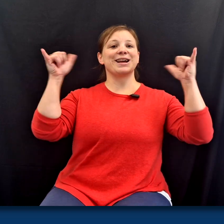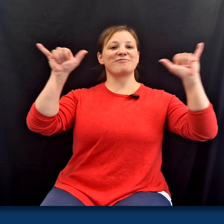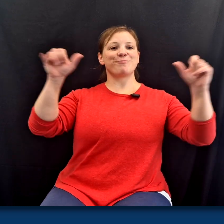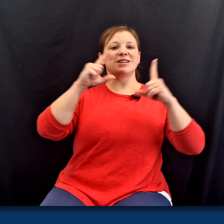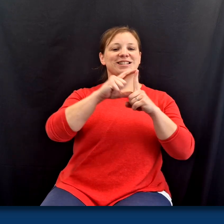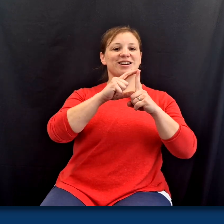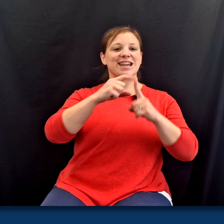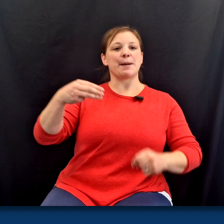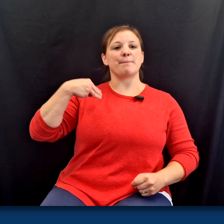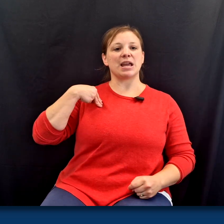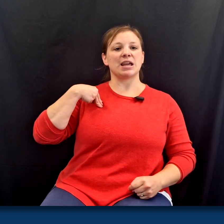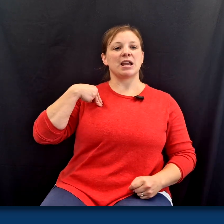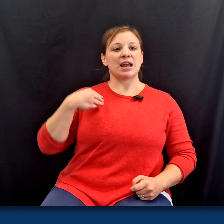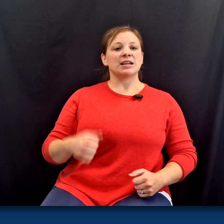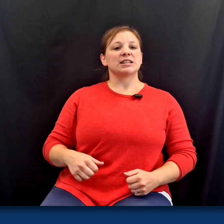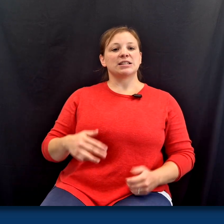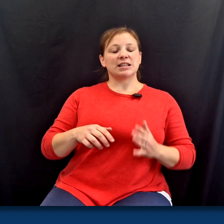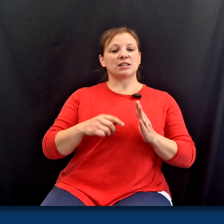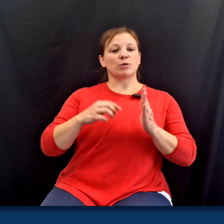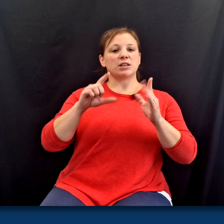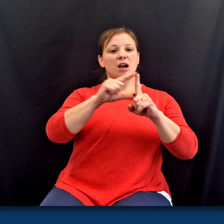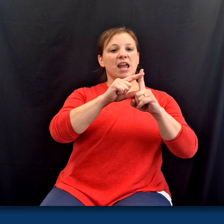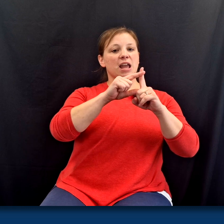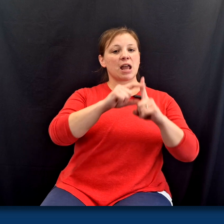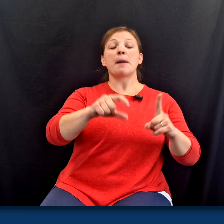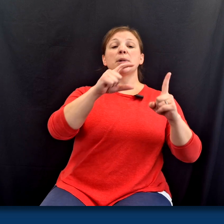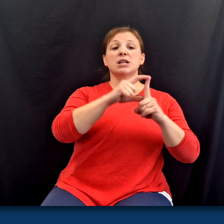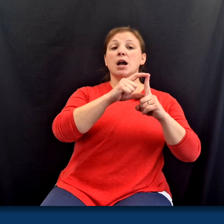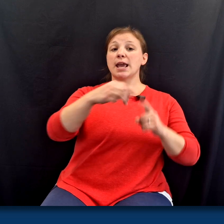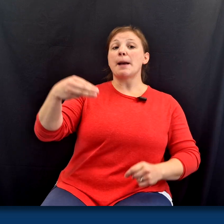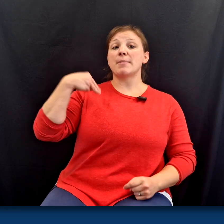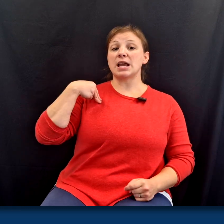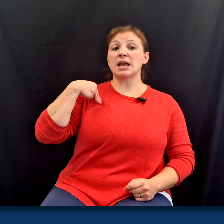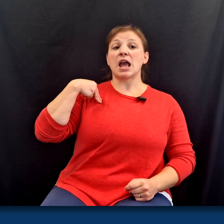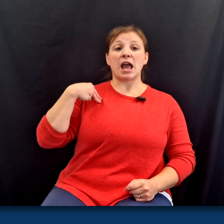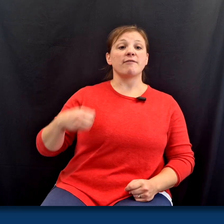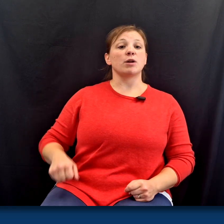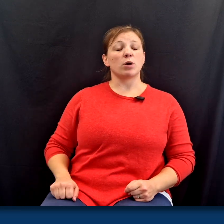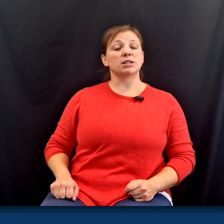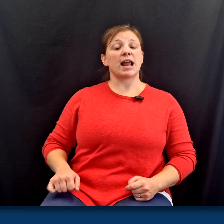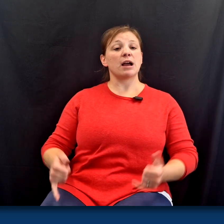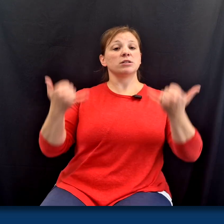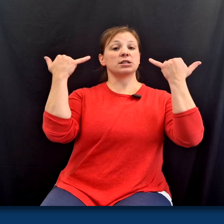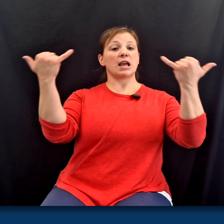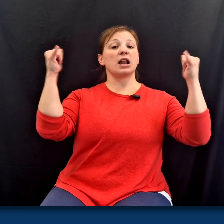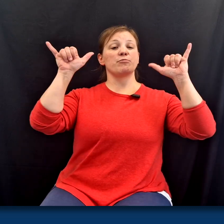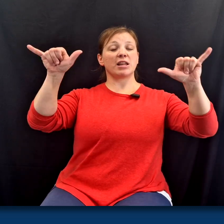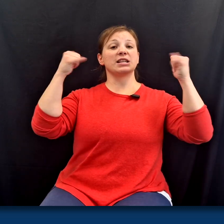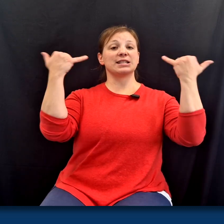and celebrate with Duggee and me? It's the seasons with Duggee, my Duggee and me. Everyone's allowed